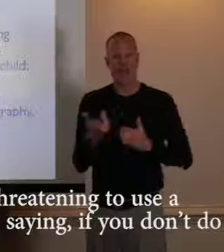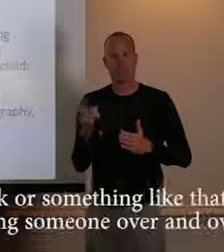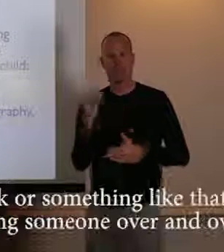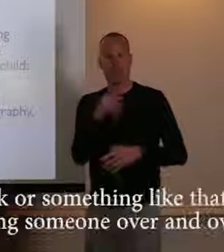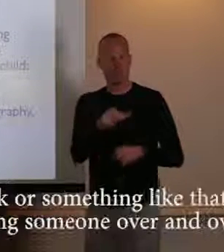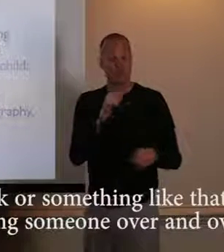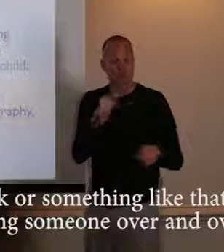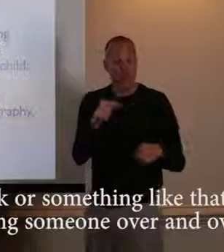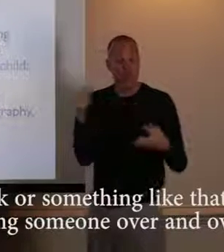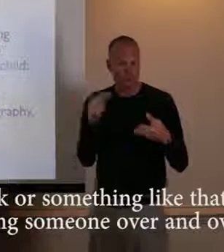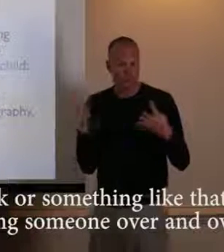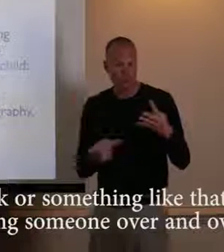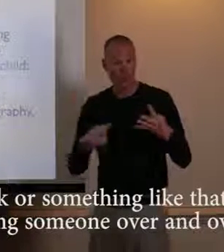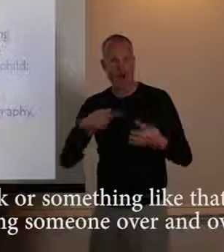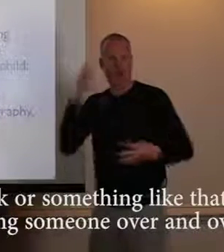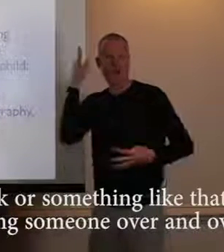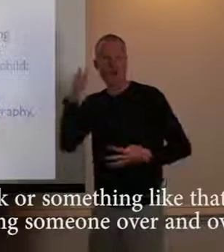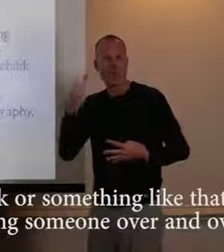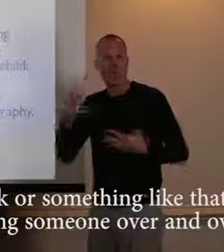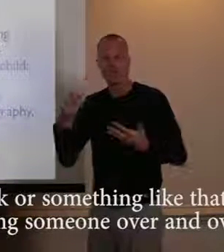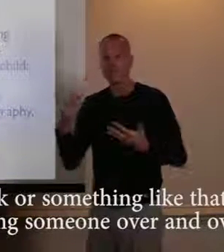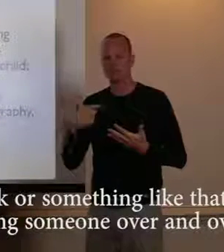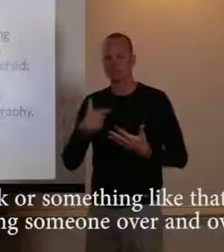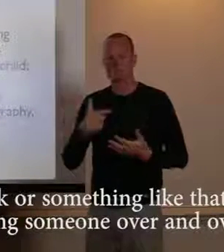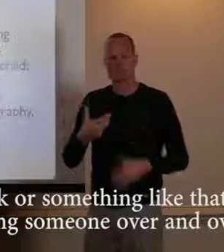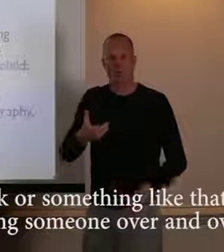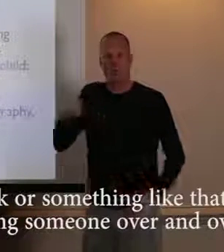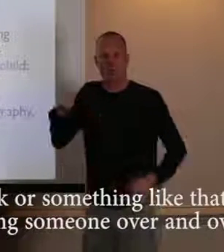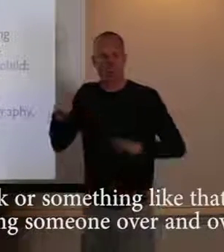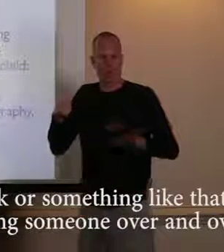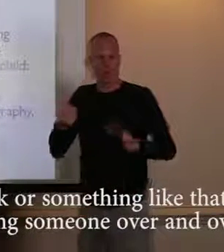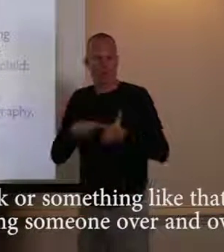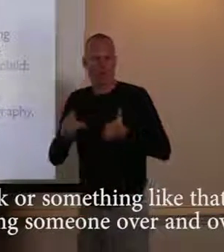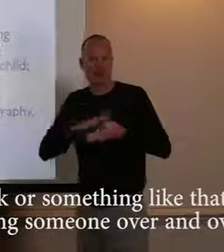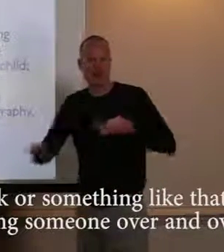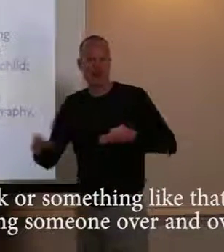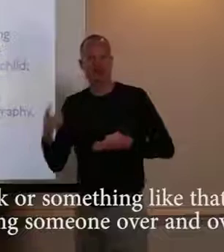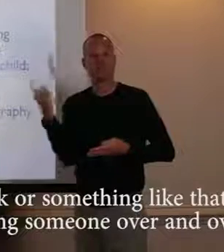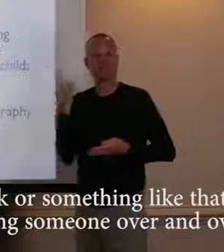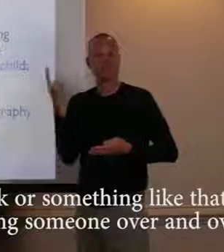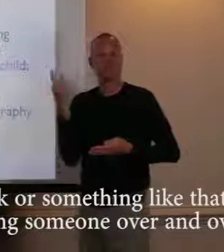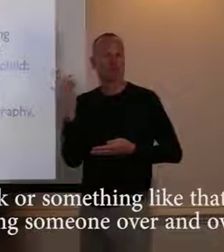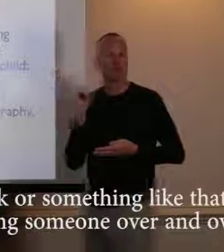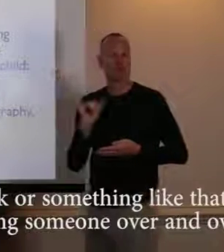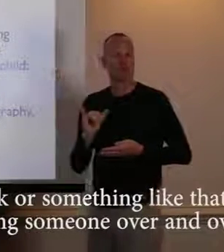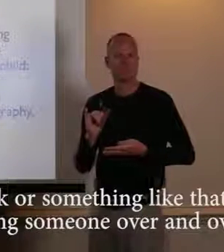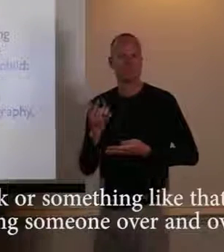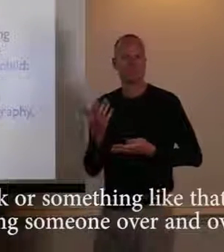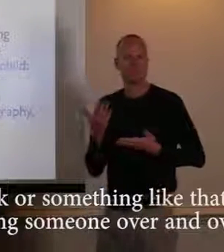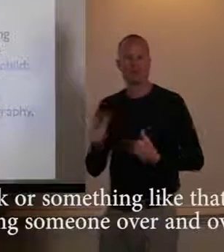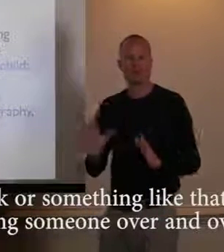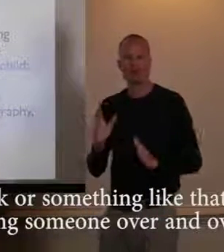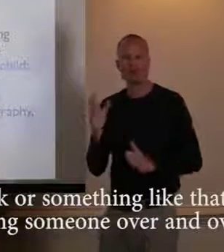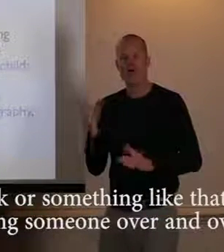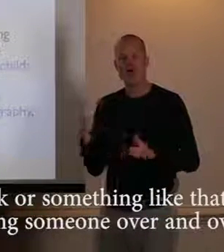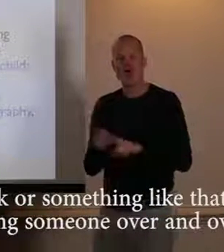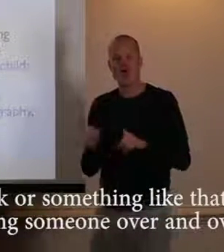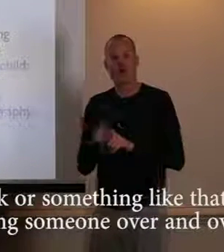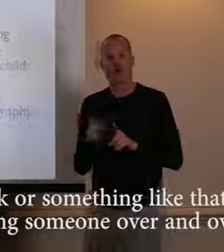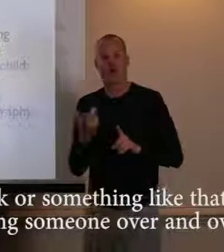this, I will withhold your paycheck, or something like that. Also coercion, right? So asking